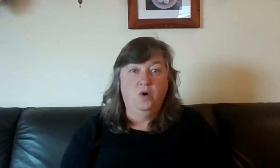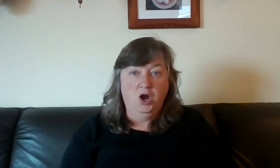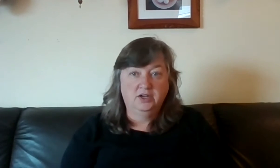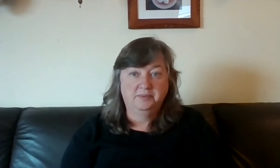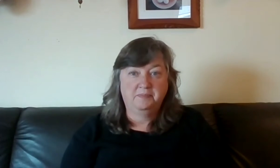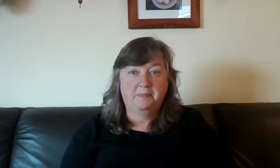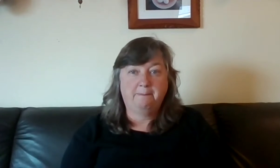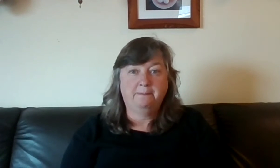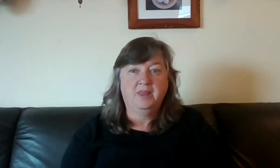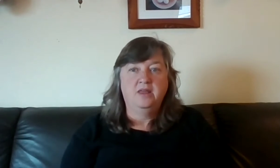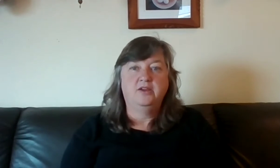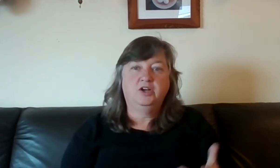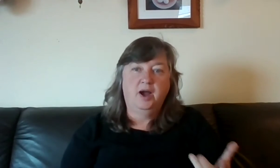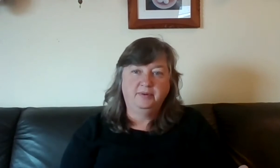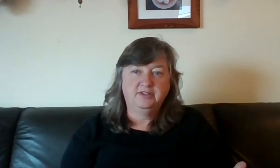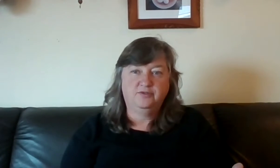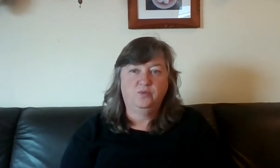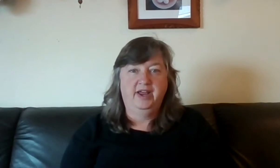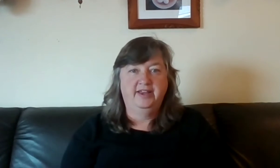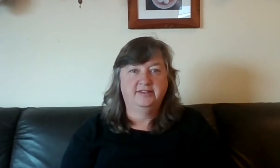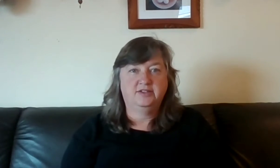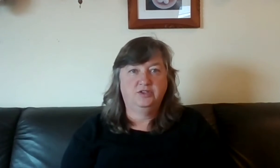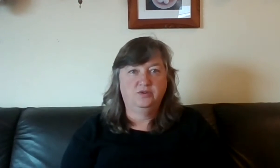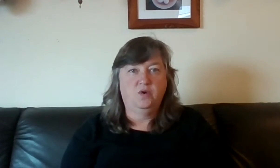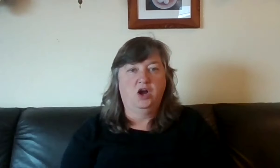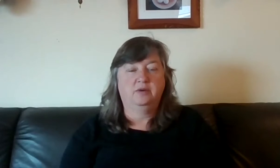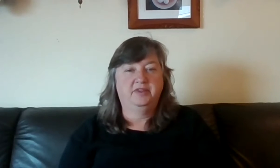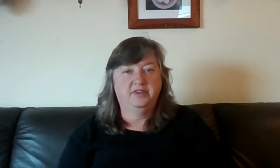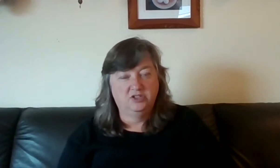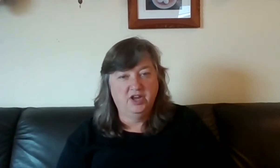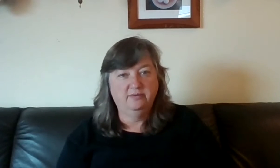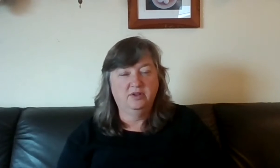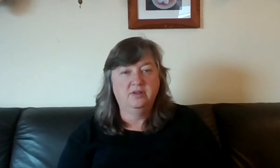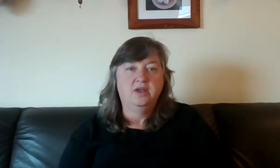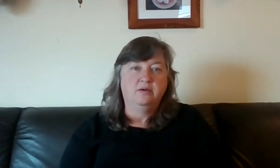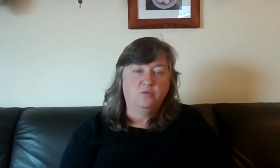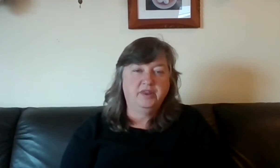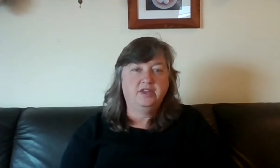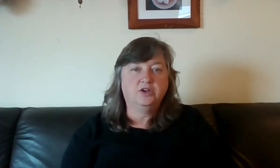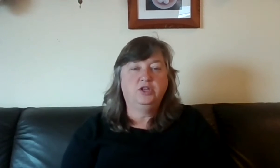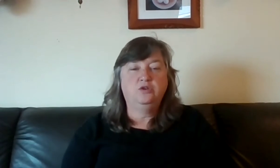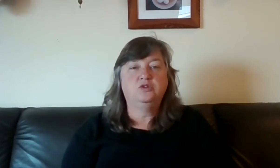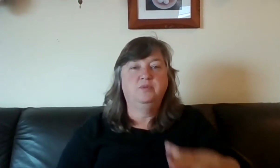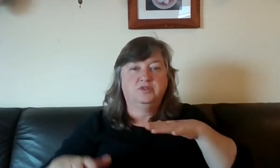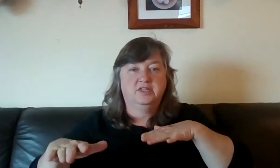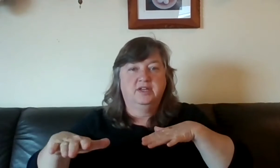Walk. There are a couple different ways to do walk, but the one that you're going to use most of the